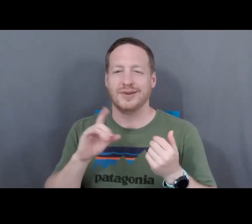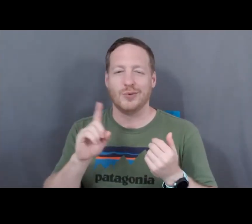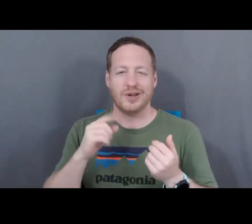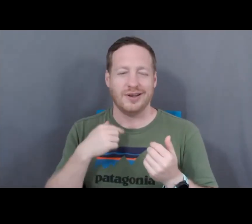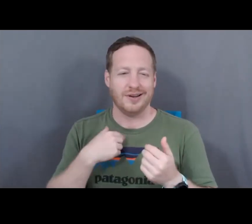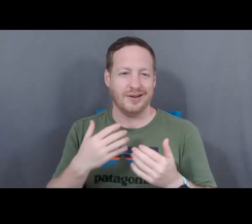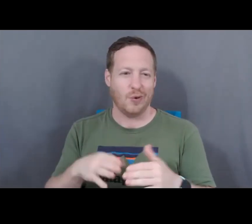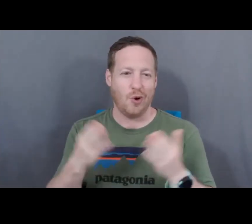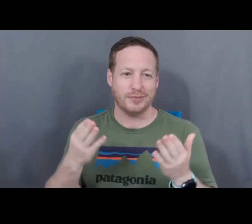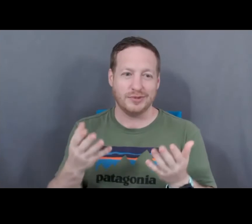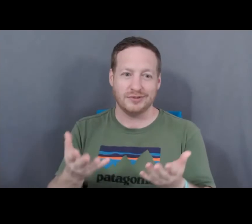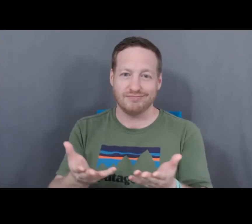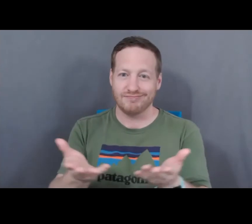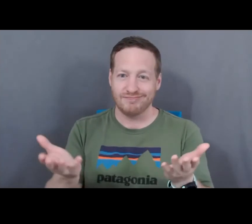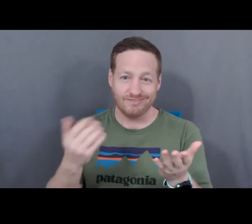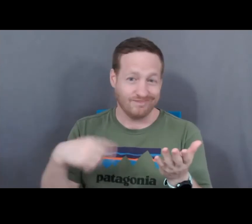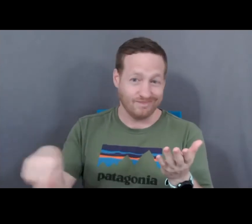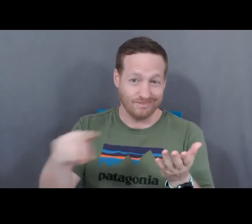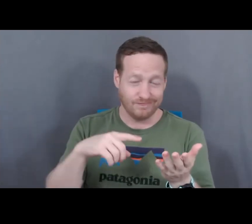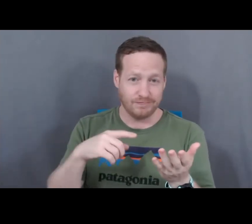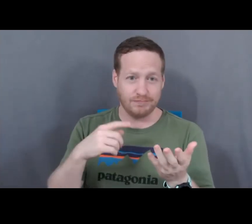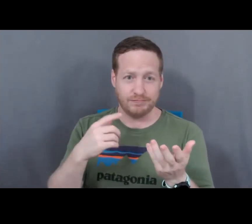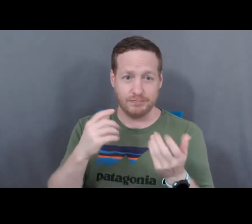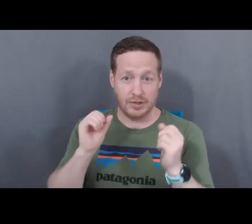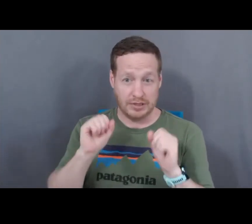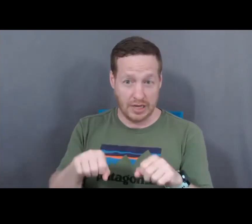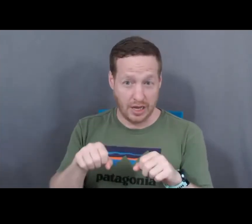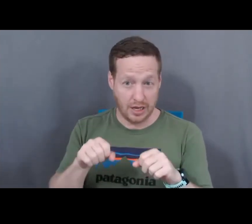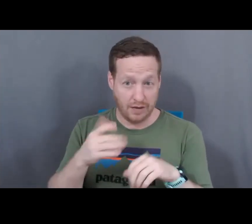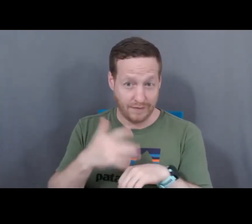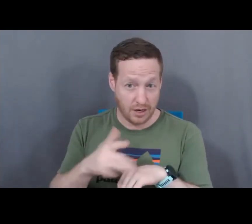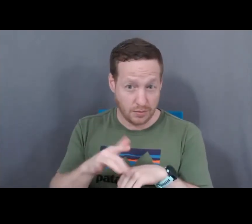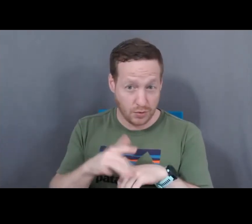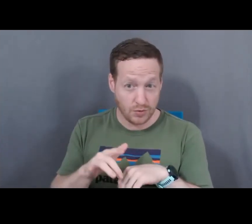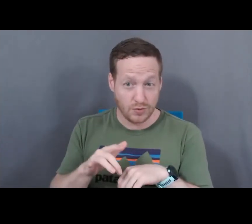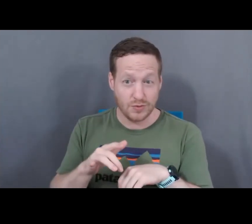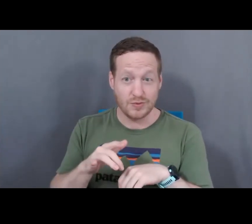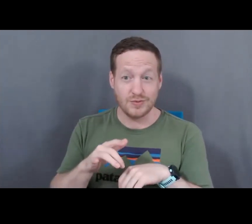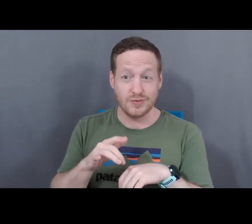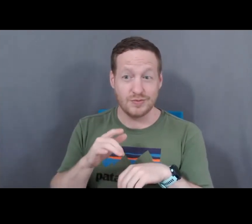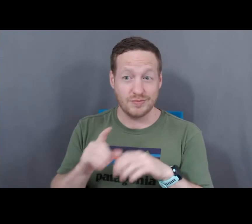on vacation. So I think that's where I want to open up this discussion in terms of, should we keep the meeting next